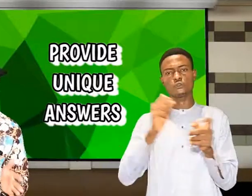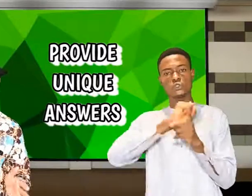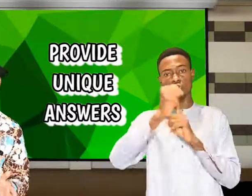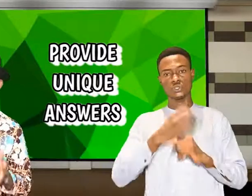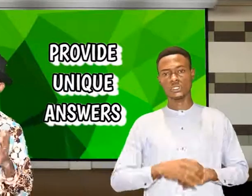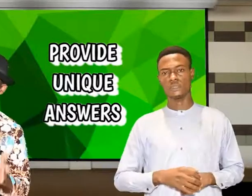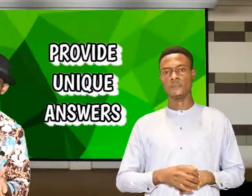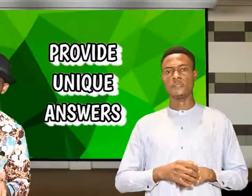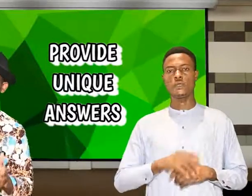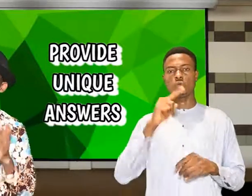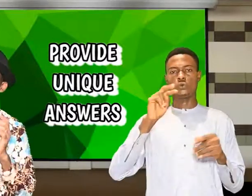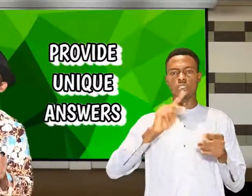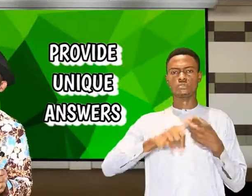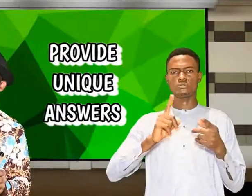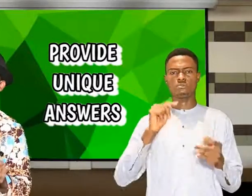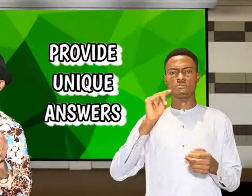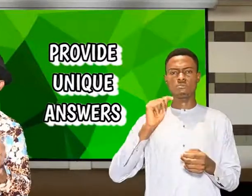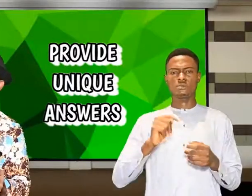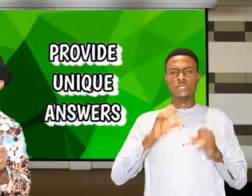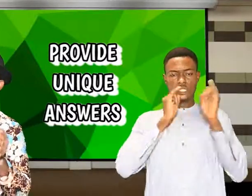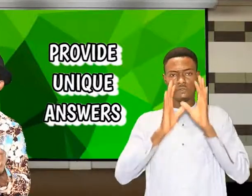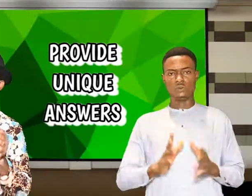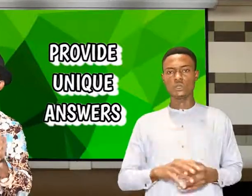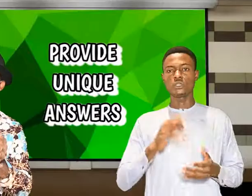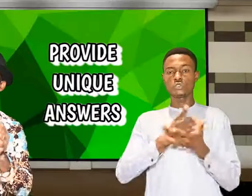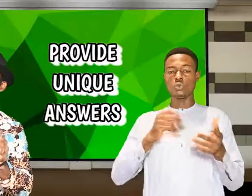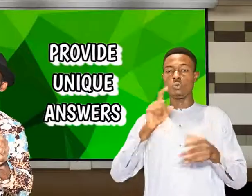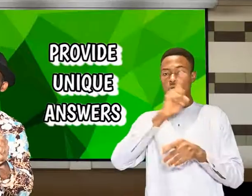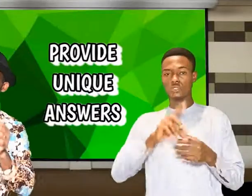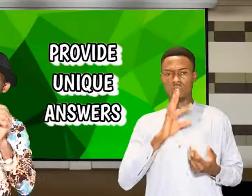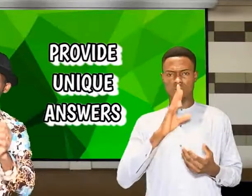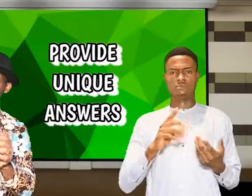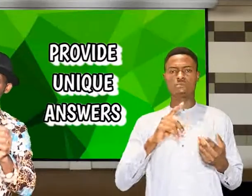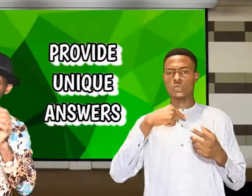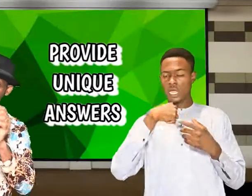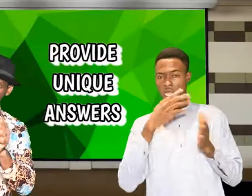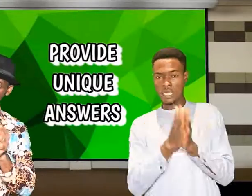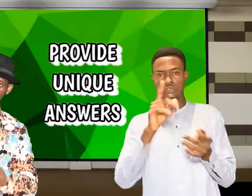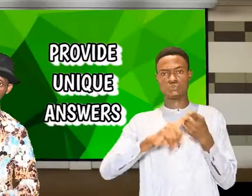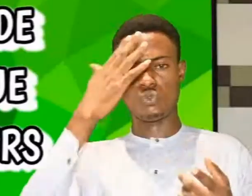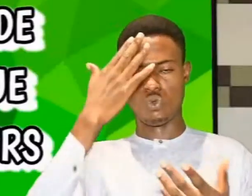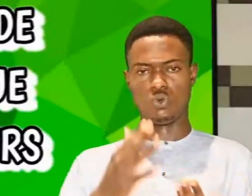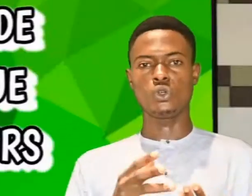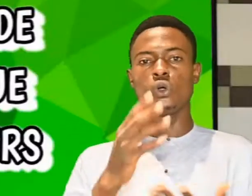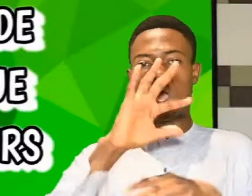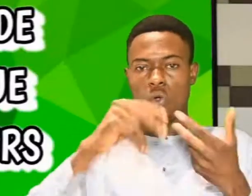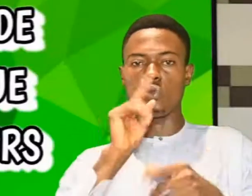or attempt to deceive the interviewer. Tough questions are sometimes used to test how well you respond under